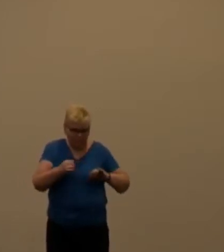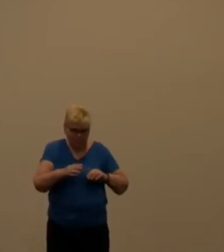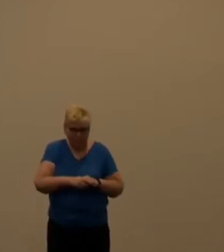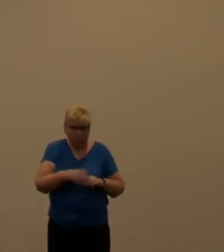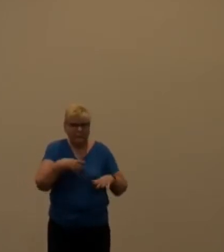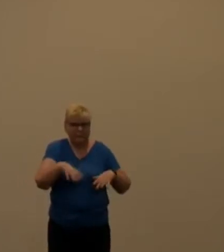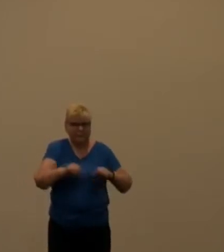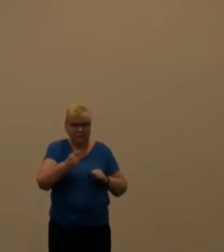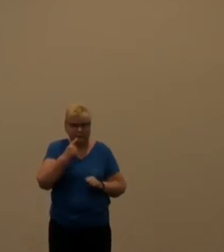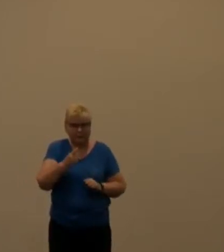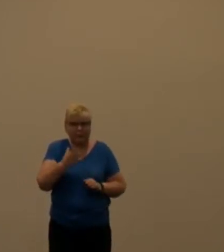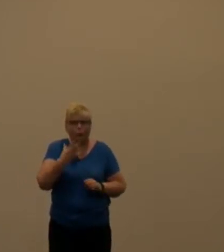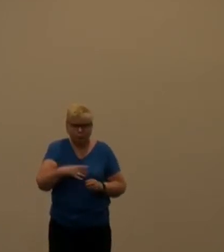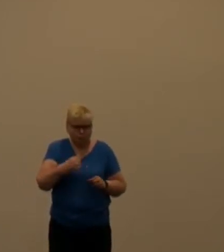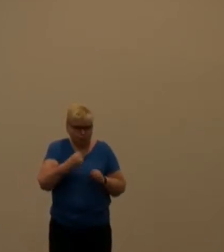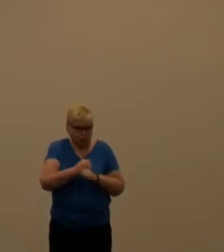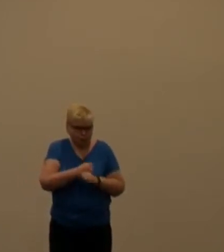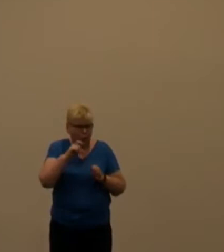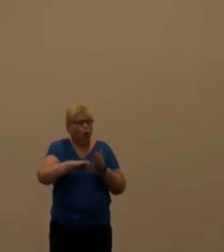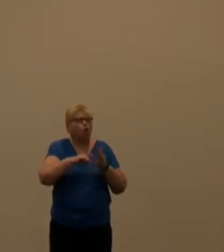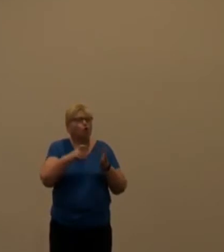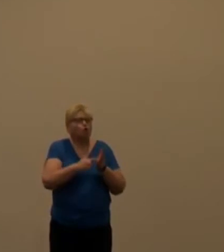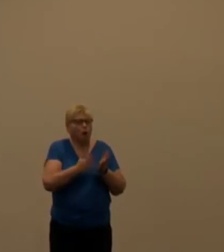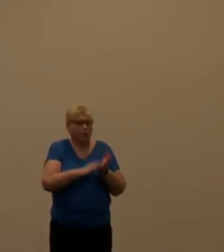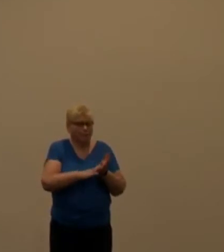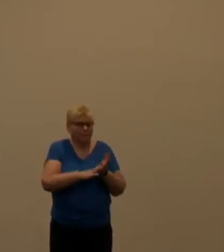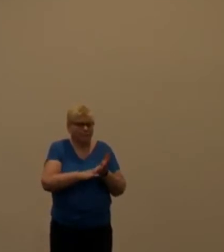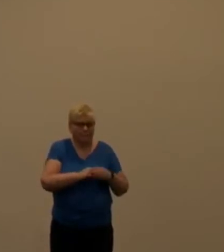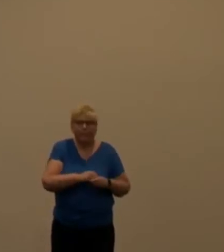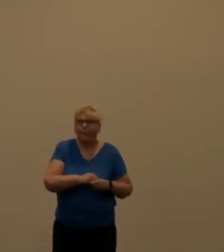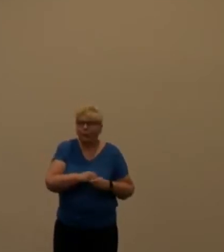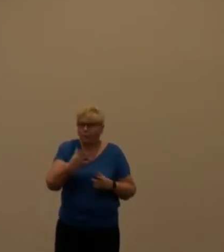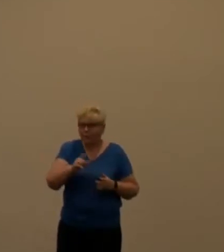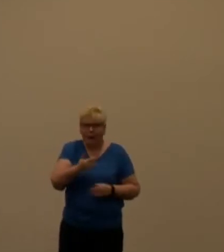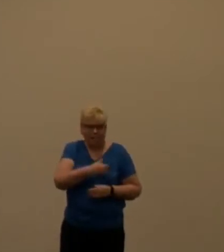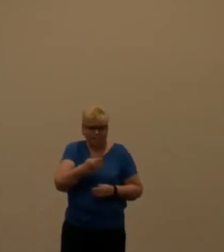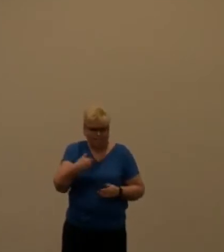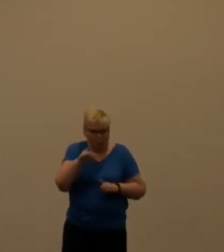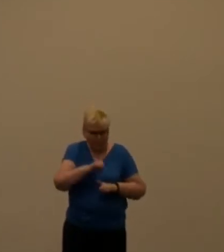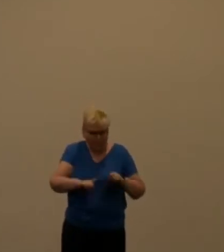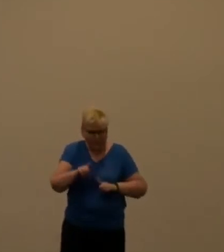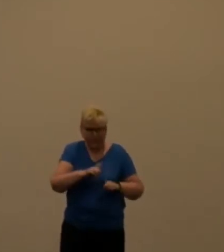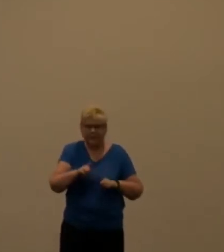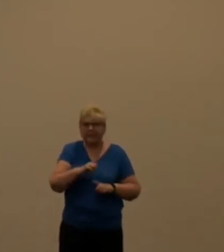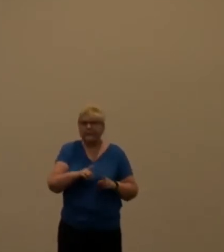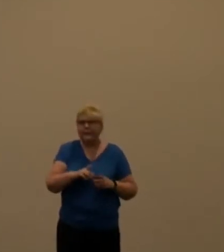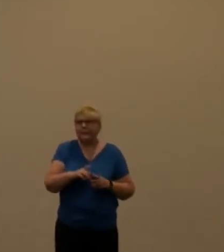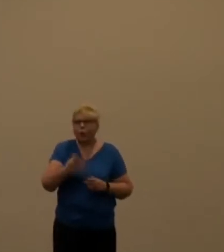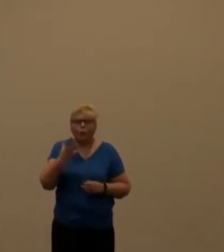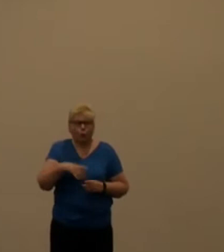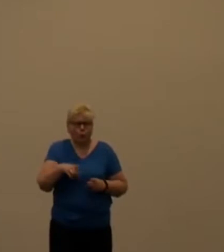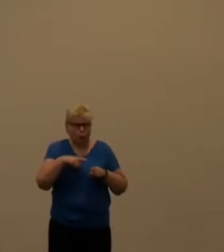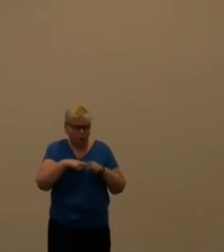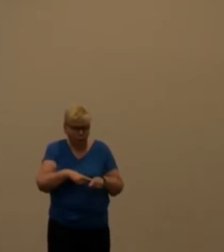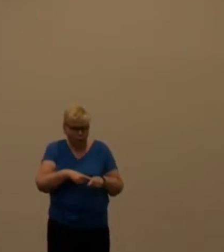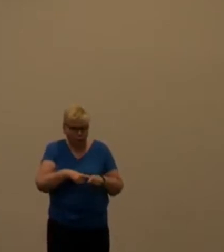saying that we wanted to do Agile. We wanted to do Scrum, everything, all the morning meetings, the retrospectives, follow everything. We wanted to follow